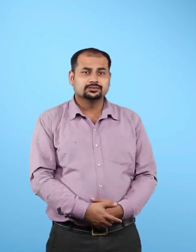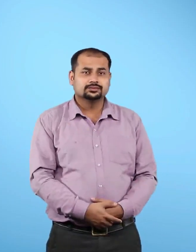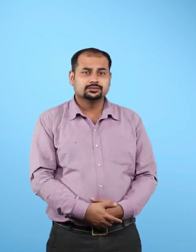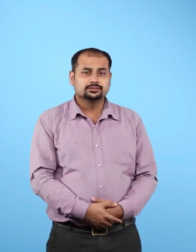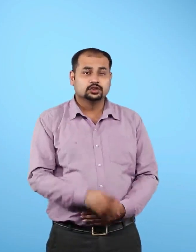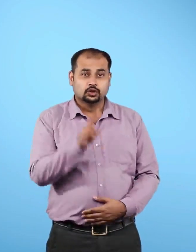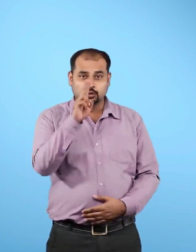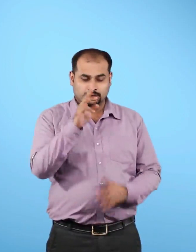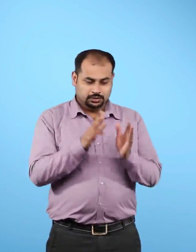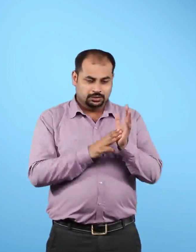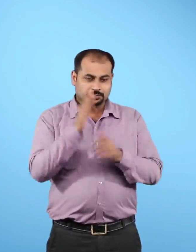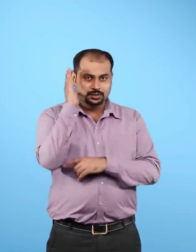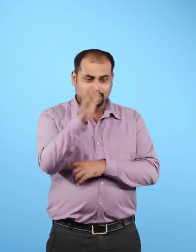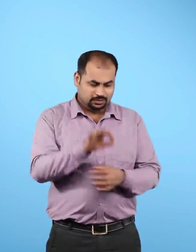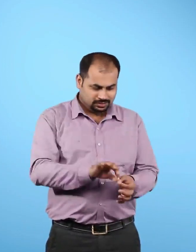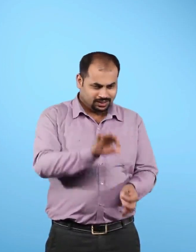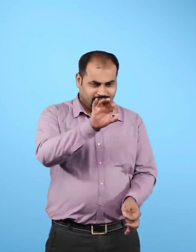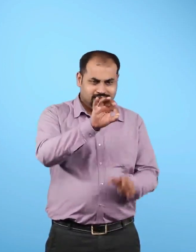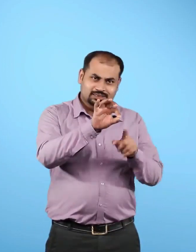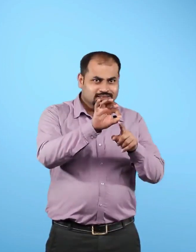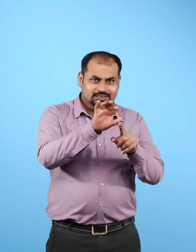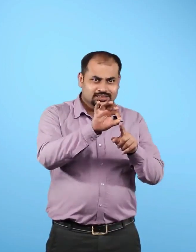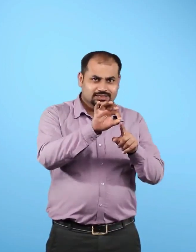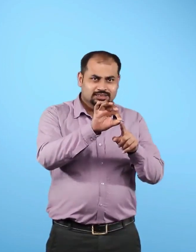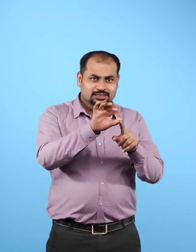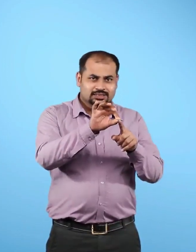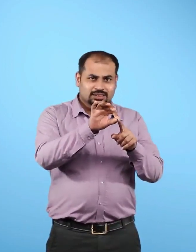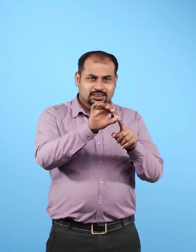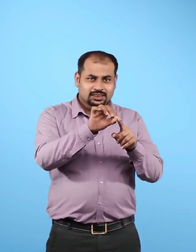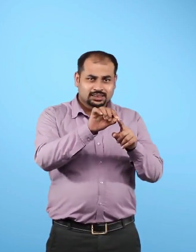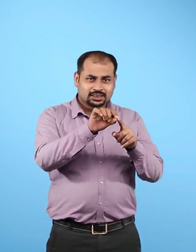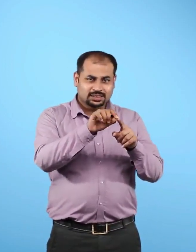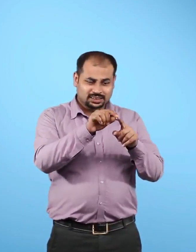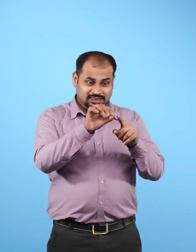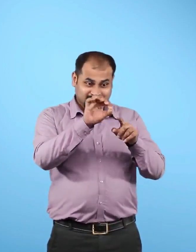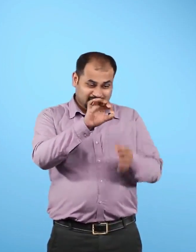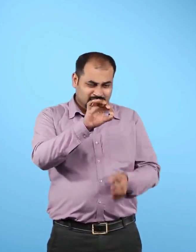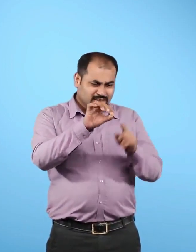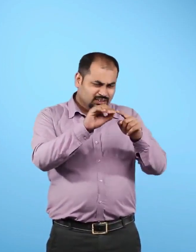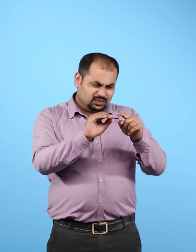"You have to grow 45 centimeters more to reach 2-meter height."